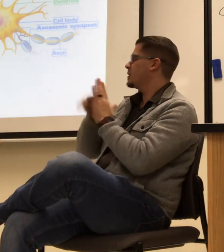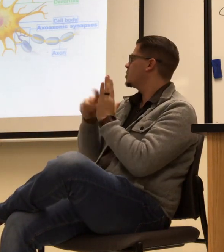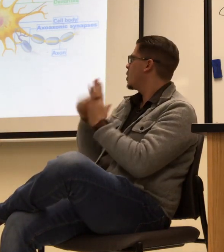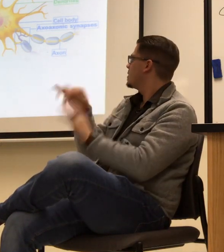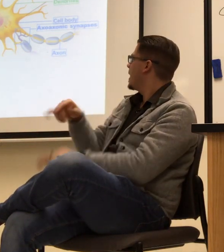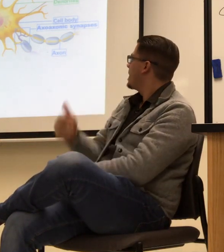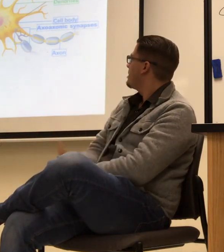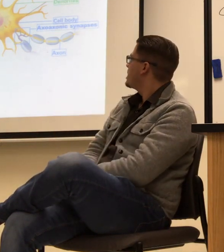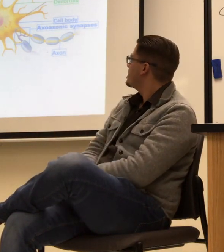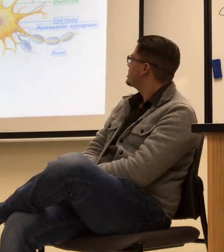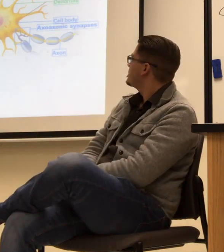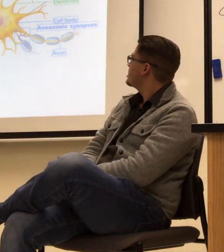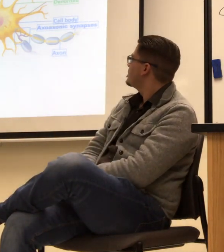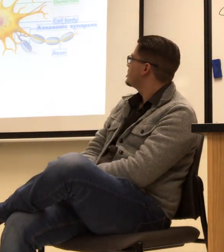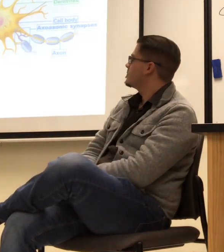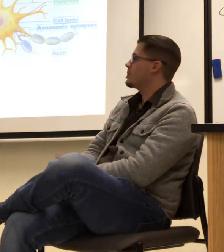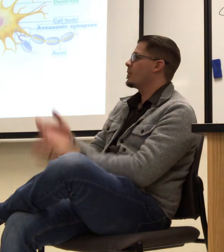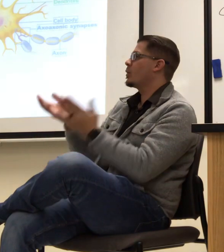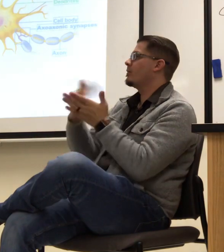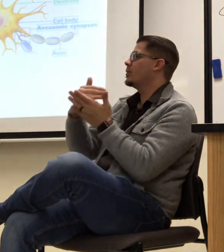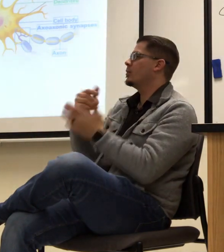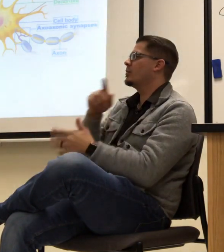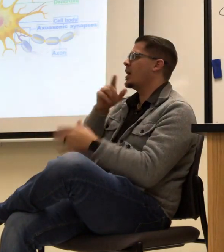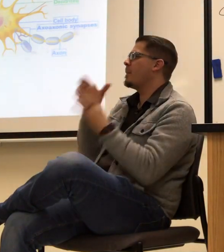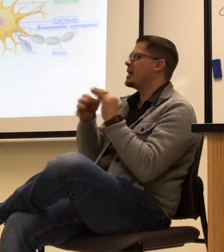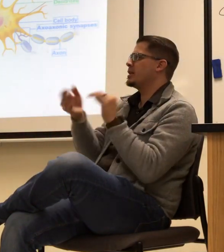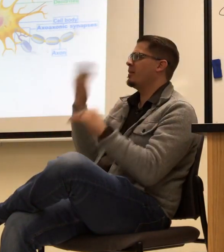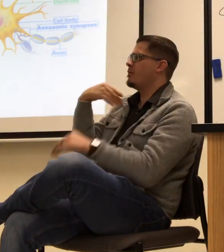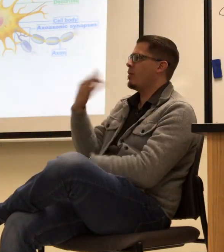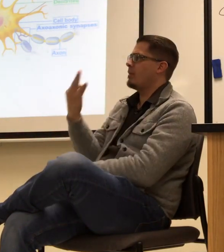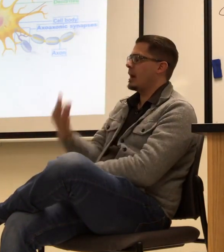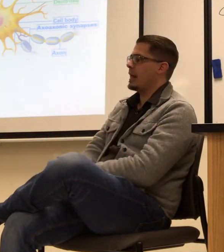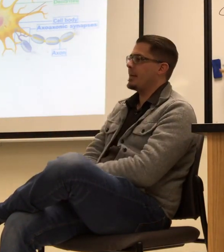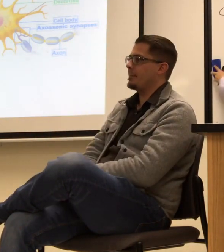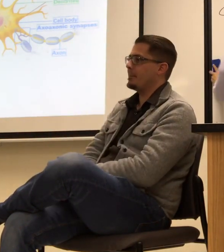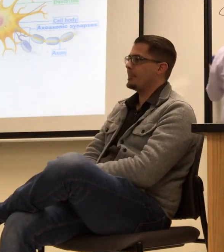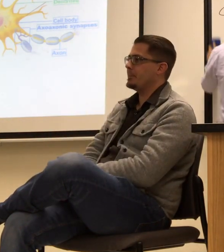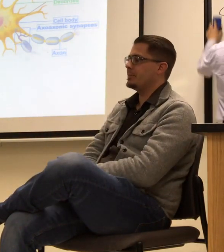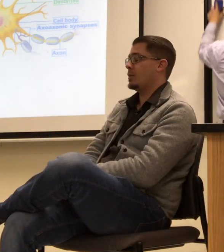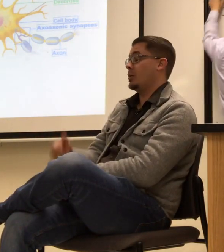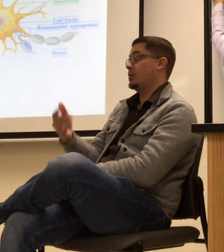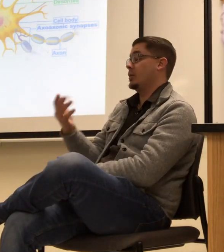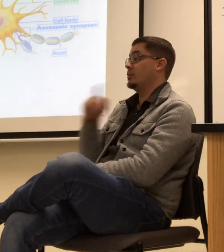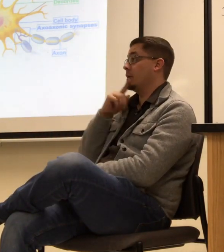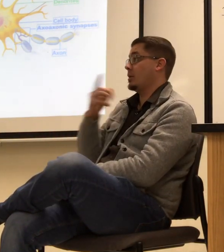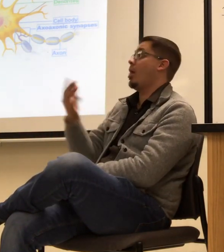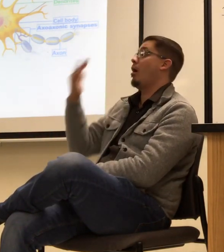that. Let's review it. I actually mentioned this before, but it's been a while.